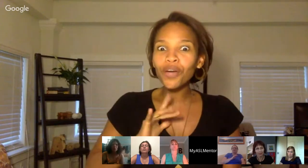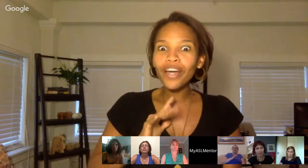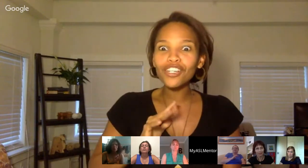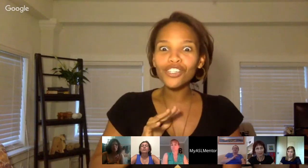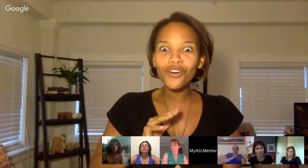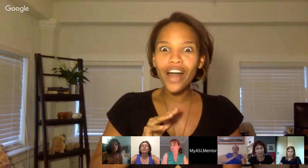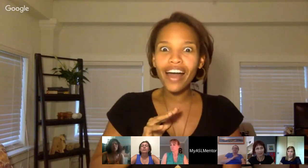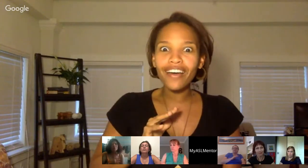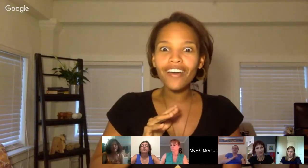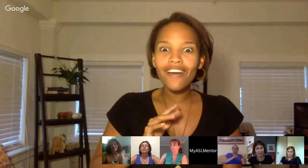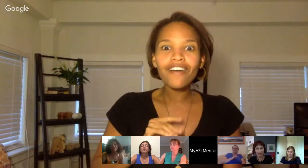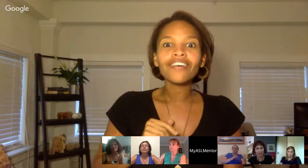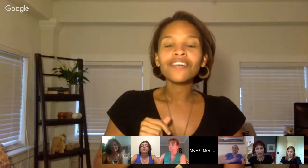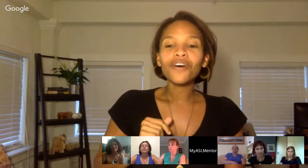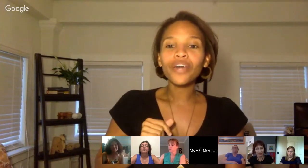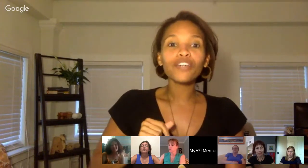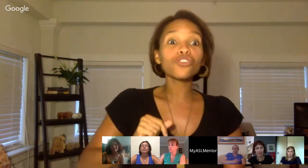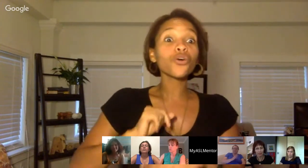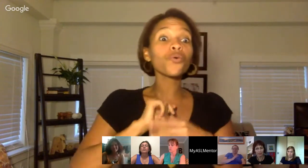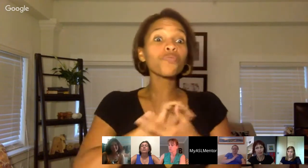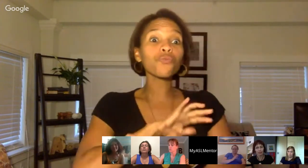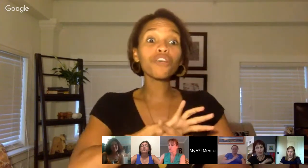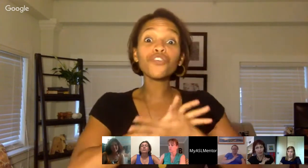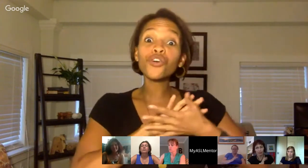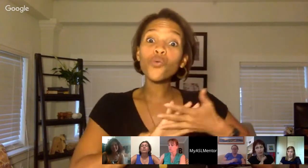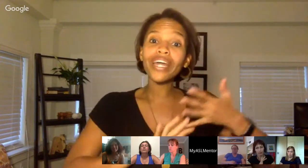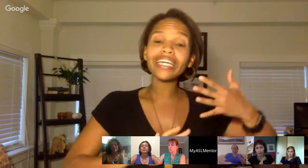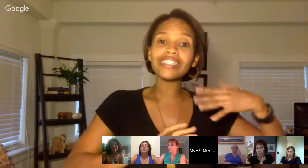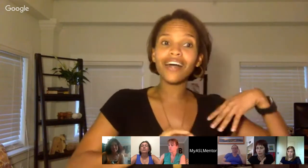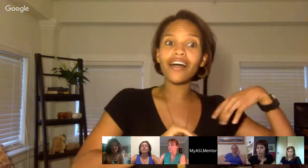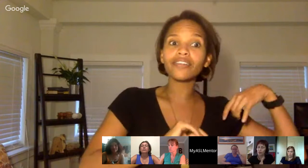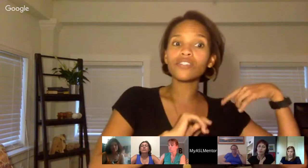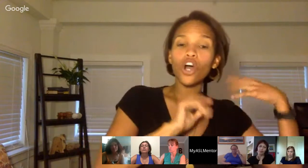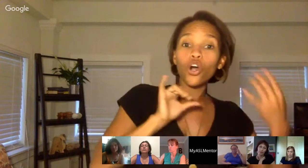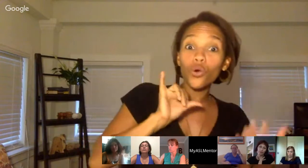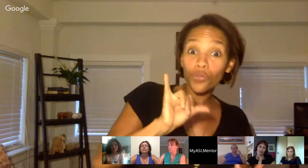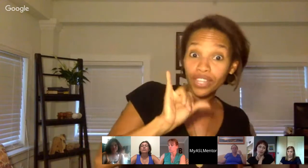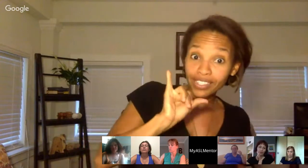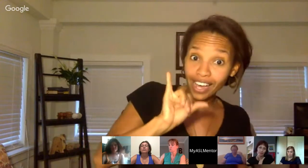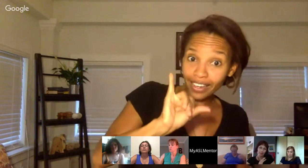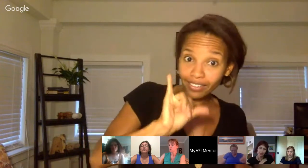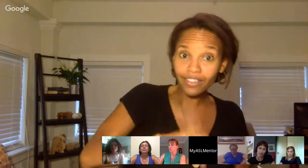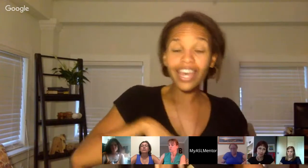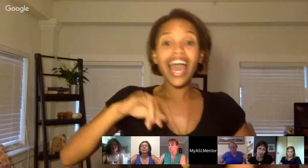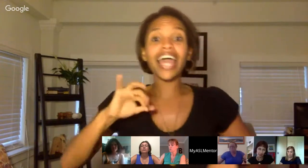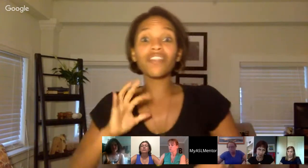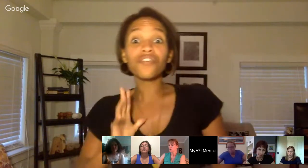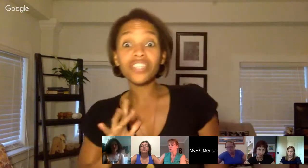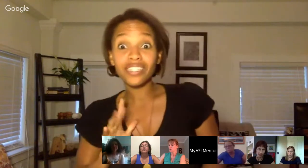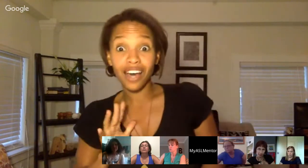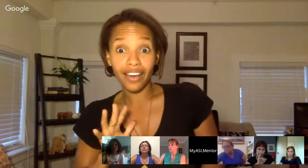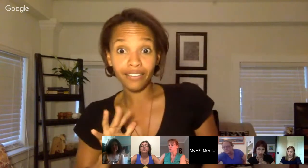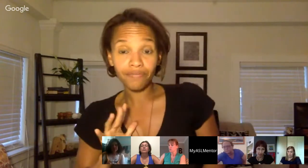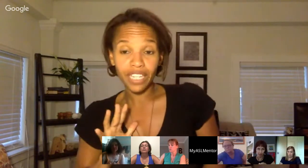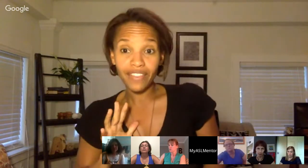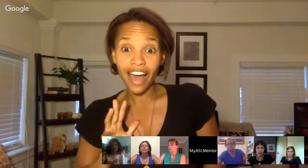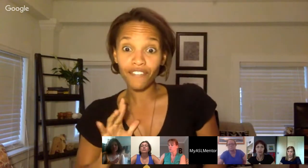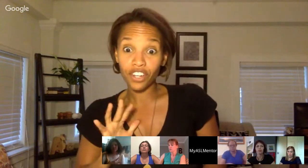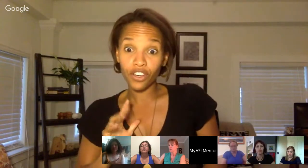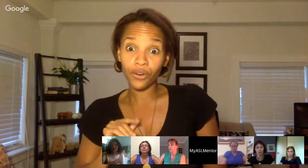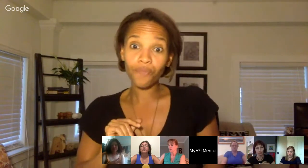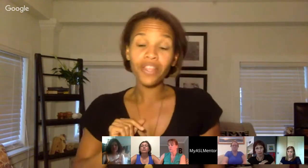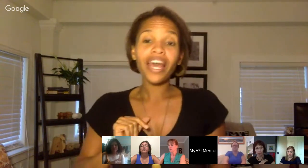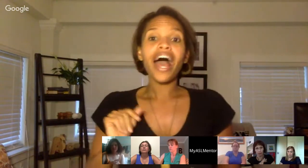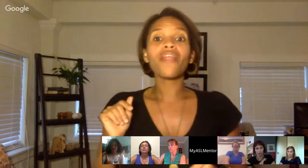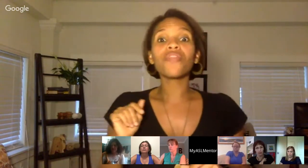What a great way to show that. Okay, so review the way he signs this sign and this sign in